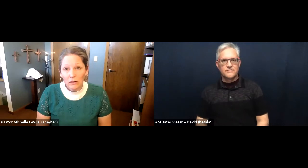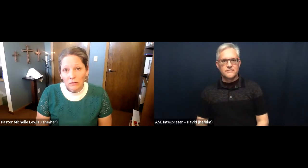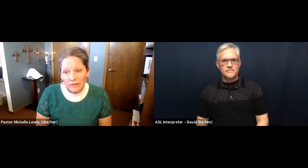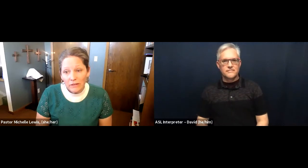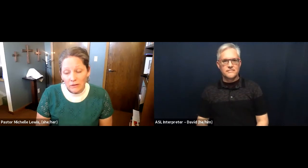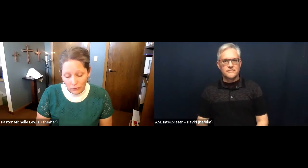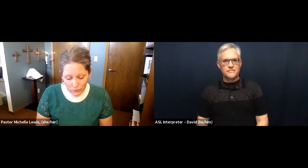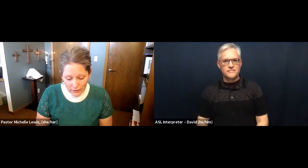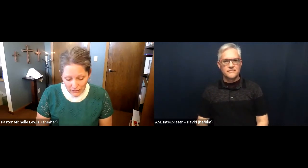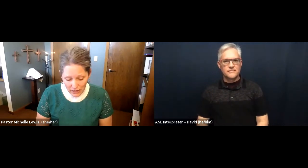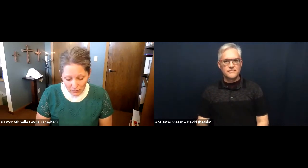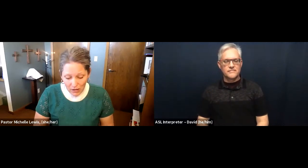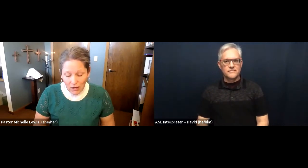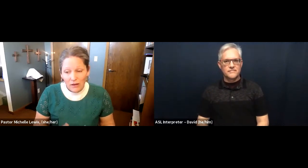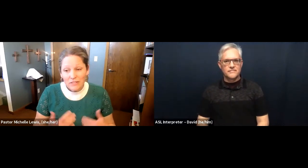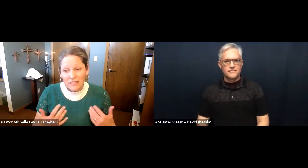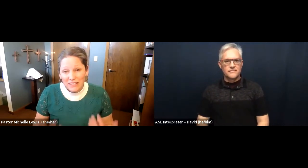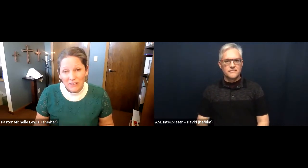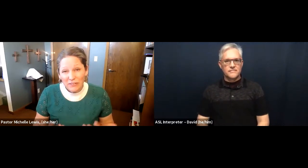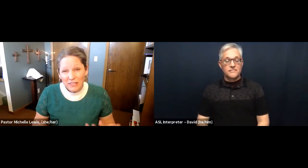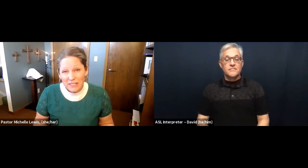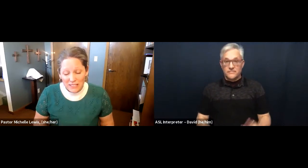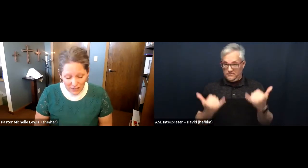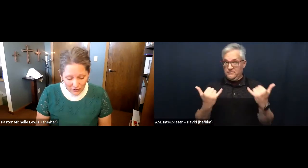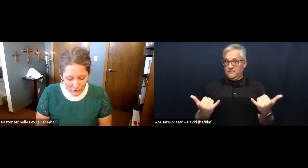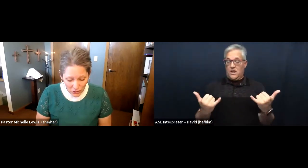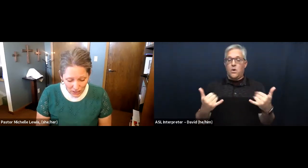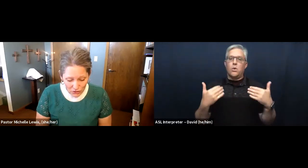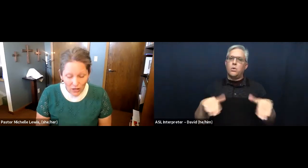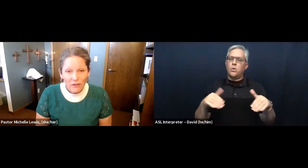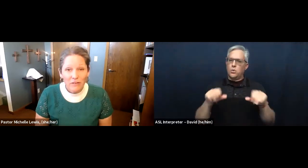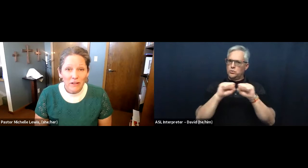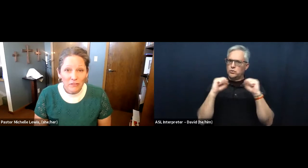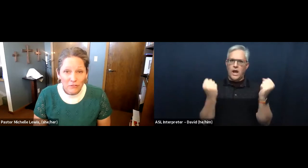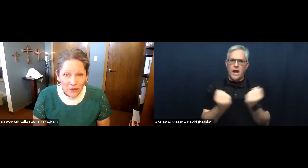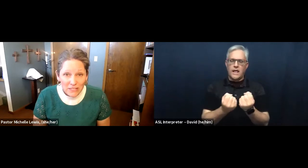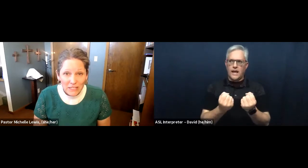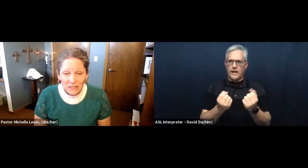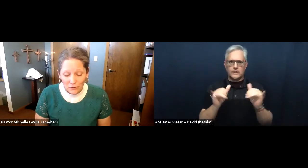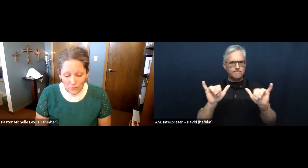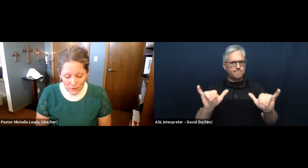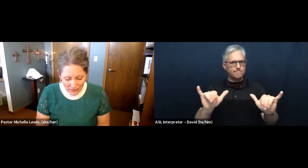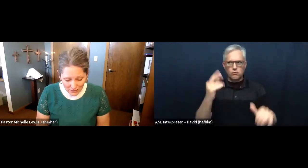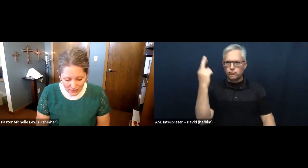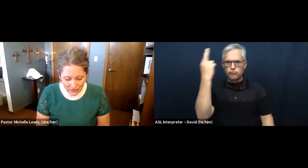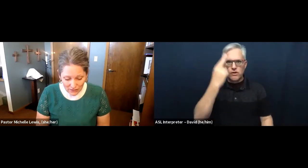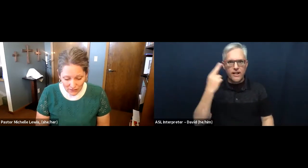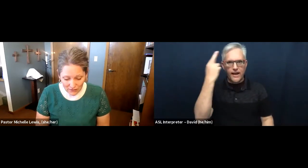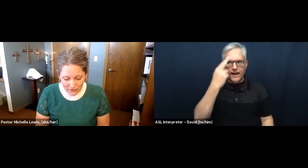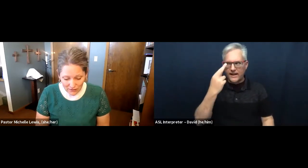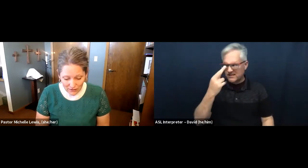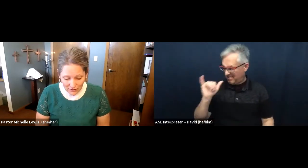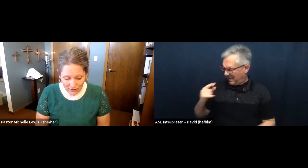We are living through a time of significant societal change, of confronting those